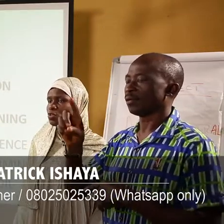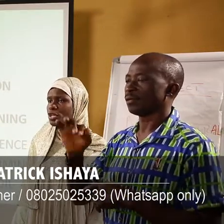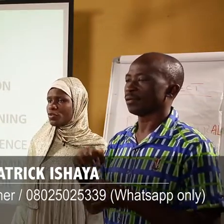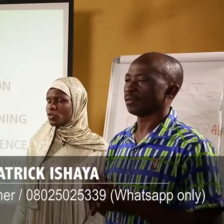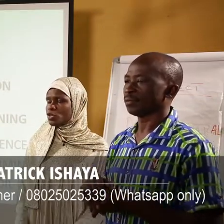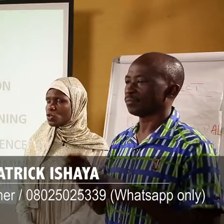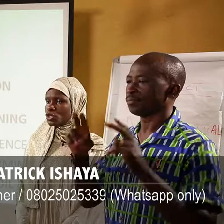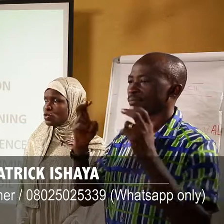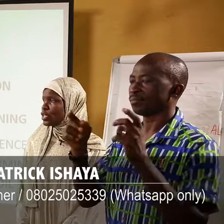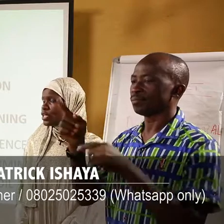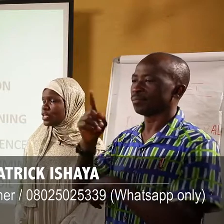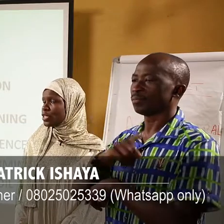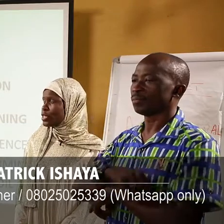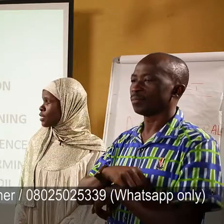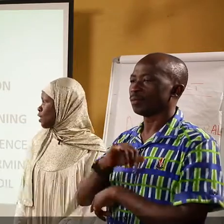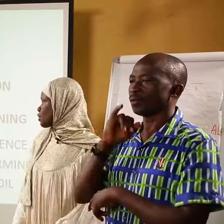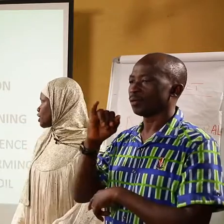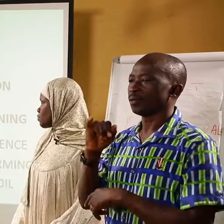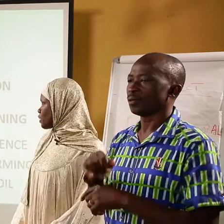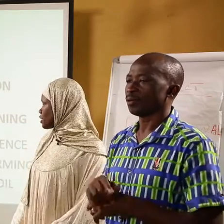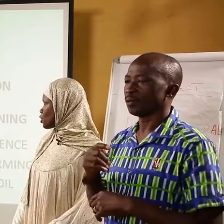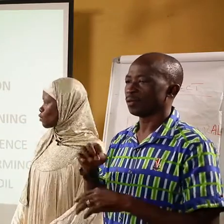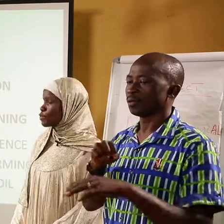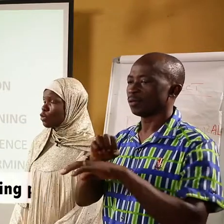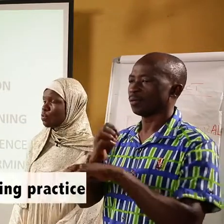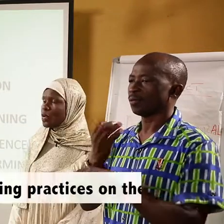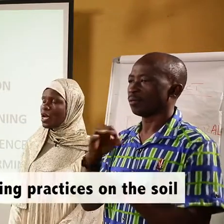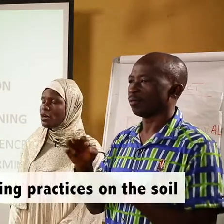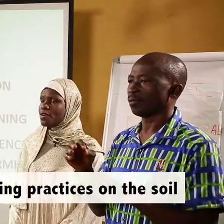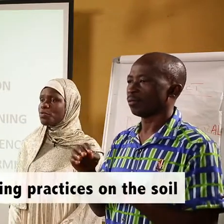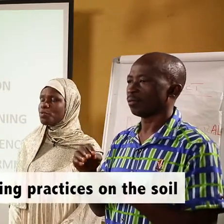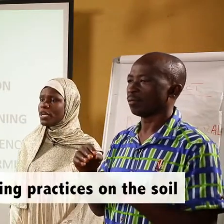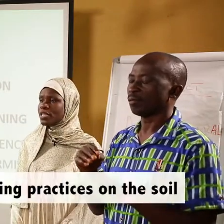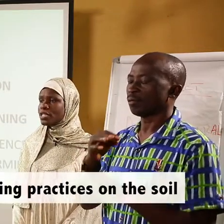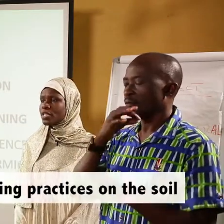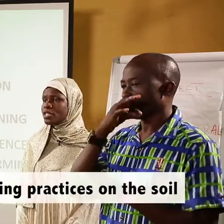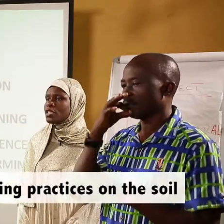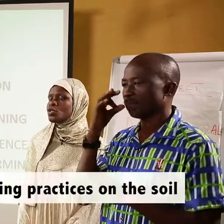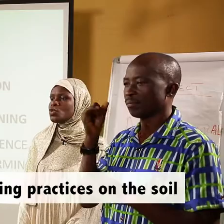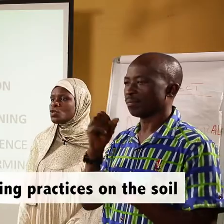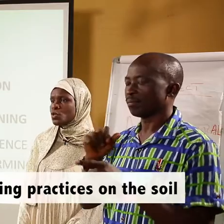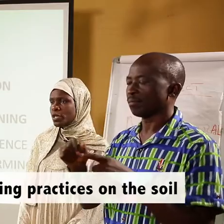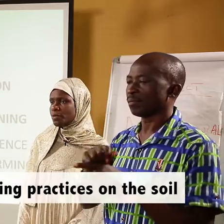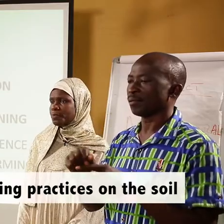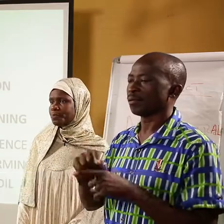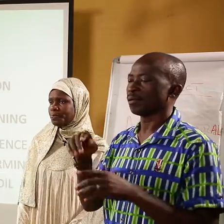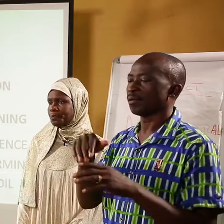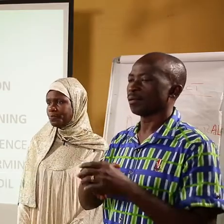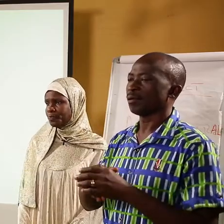Our topic for discussion today is the effects of some farming practices to the